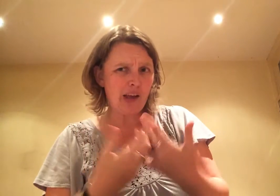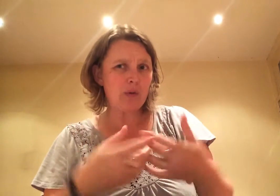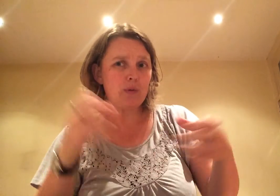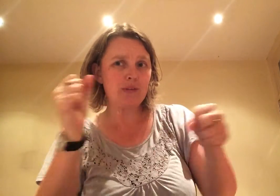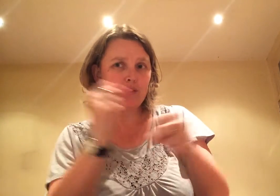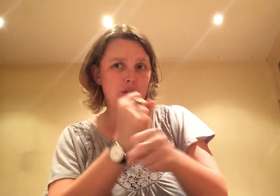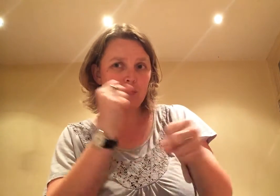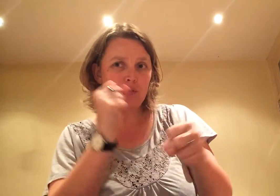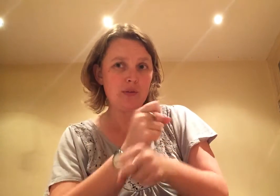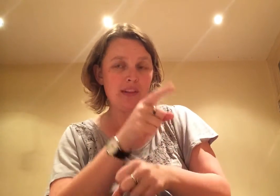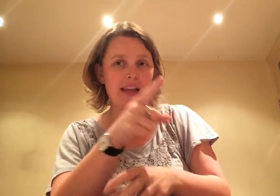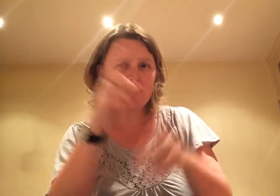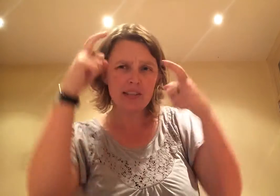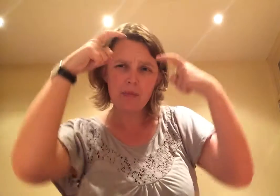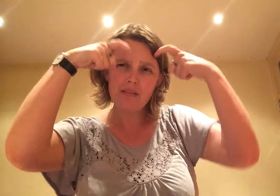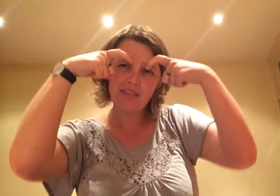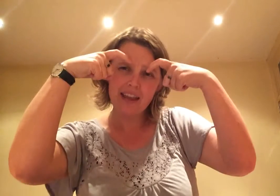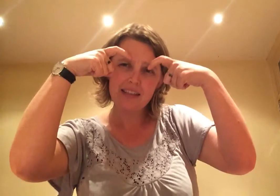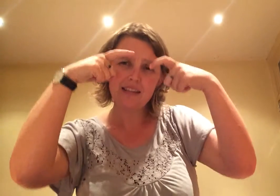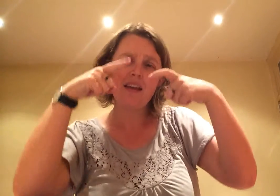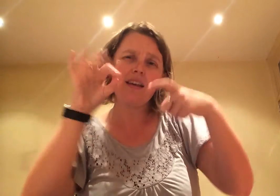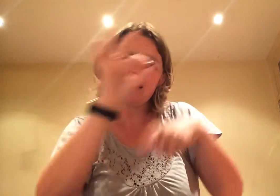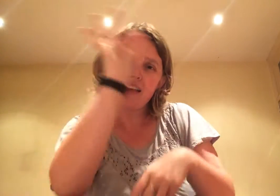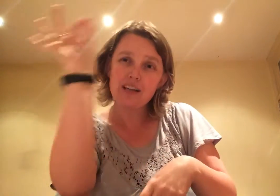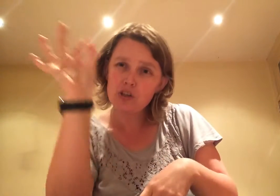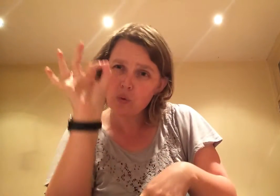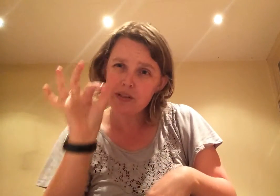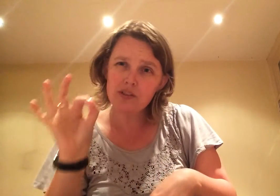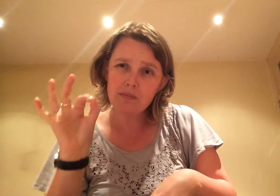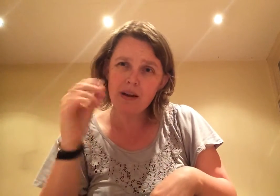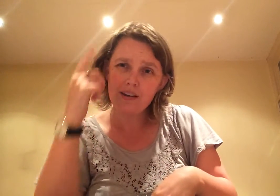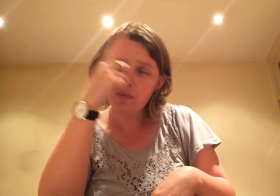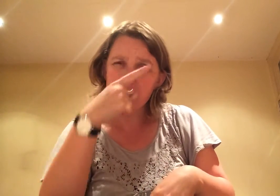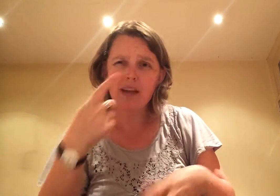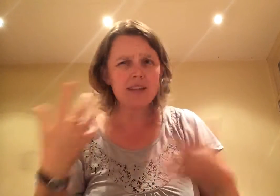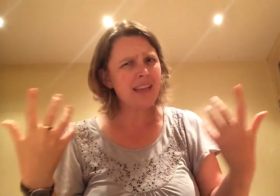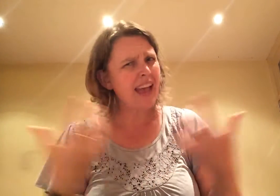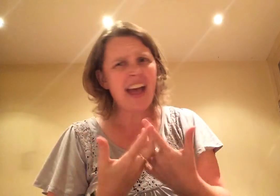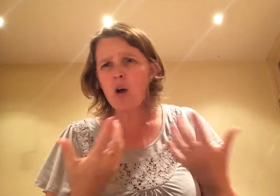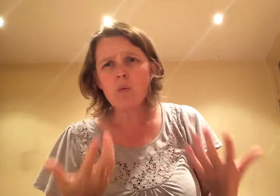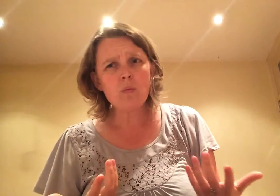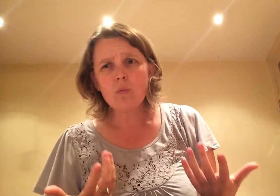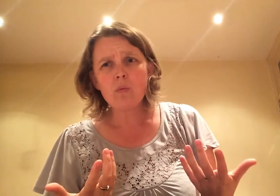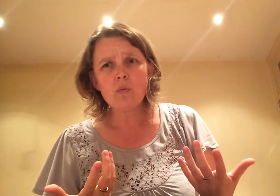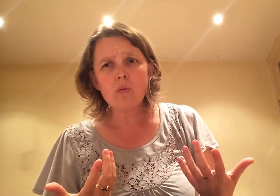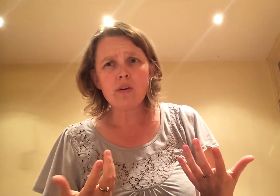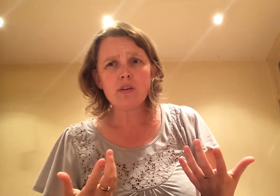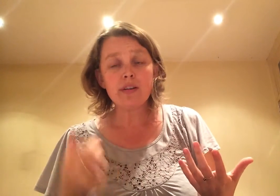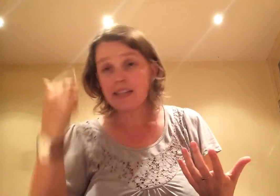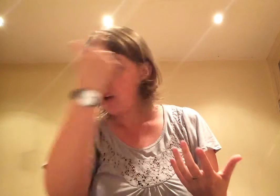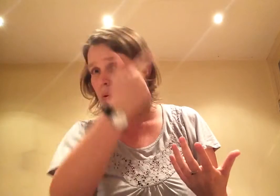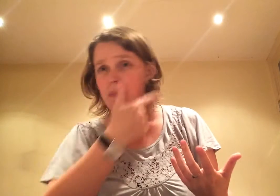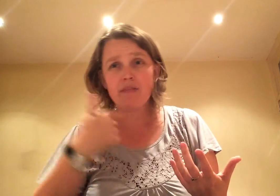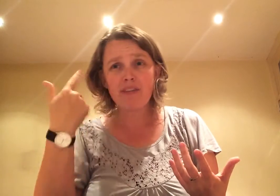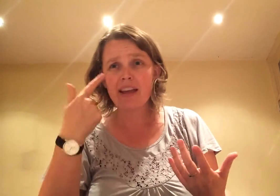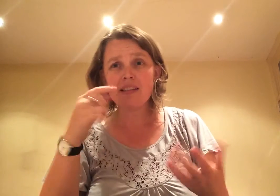How do you do that? And you see my face? It's like got a question mark on my face. You can tell by my face if